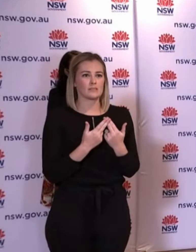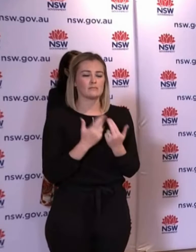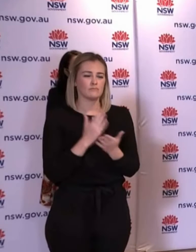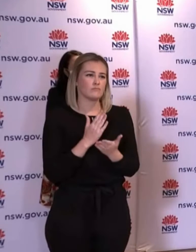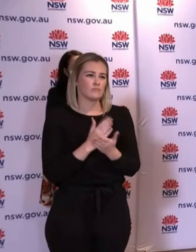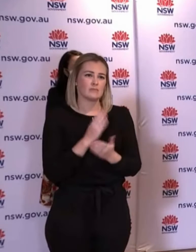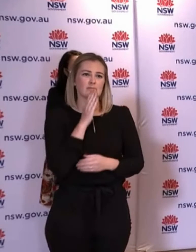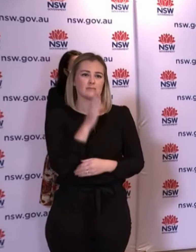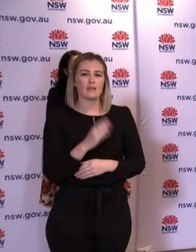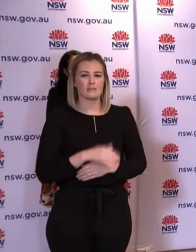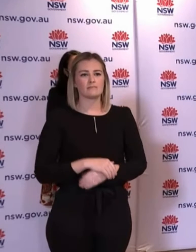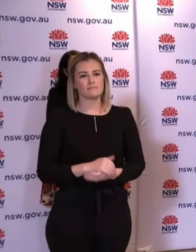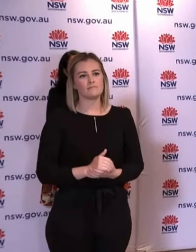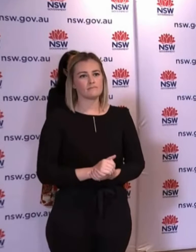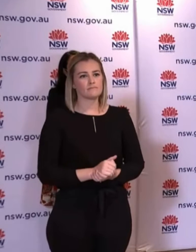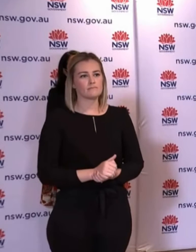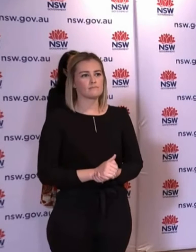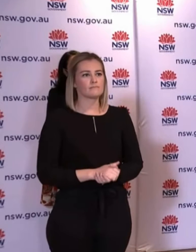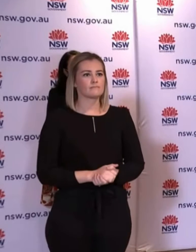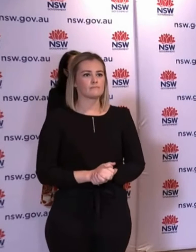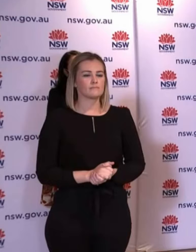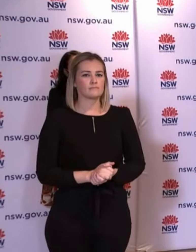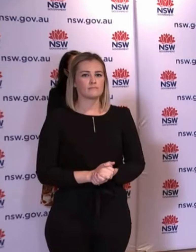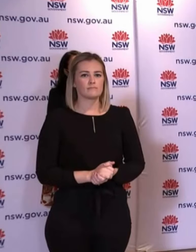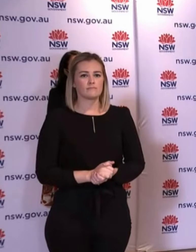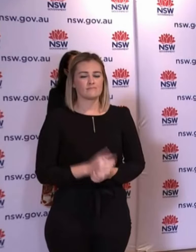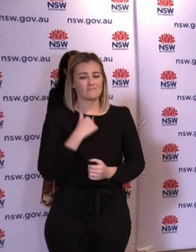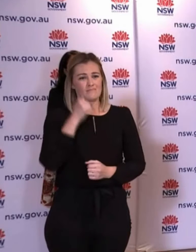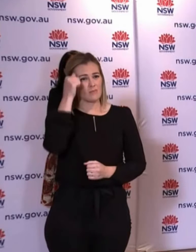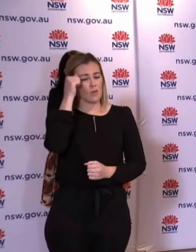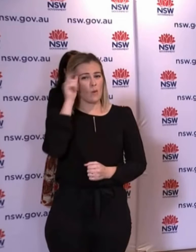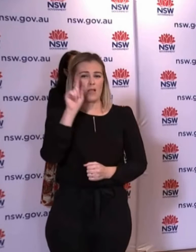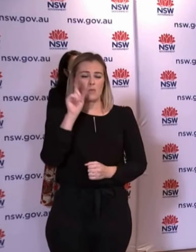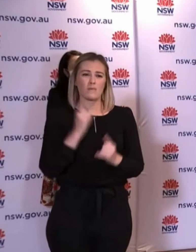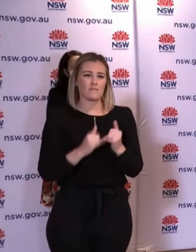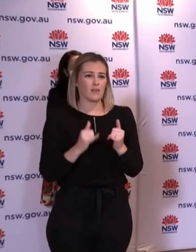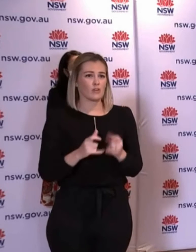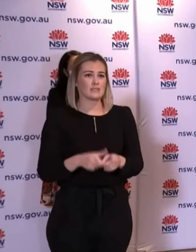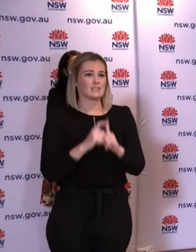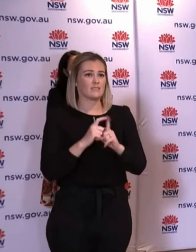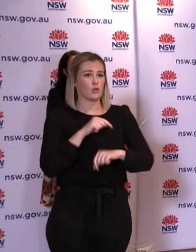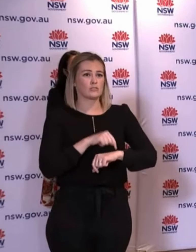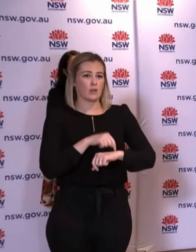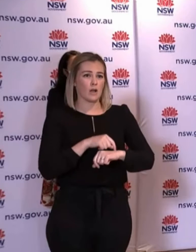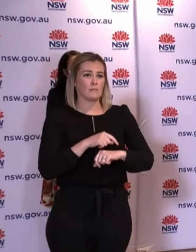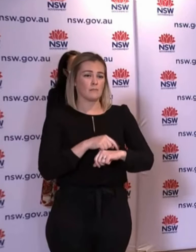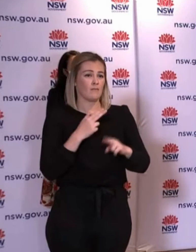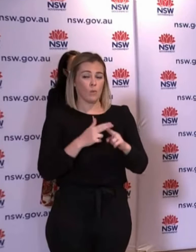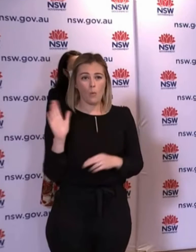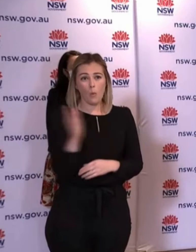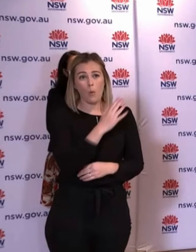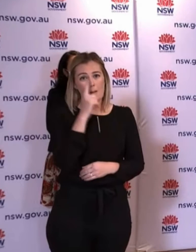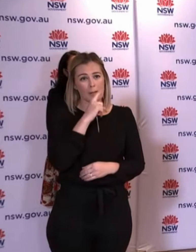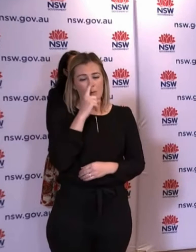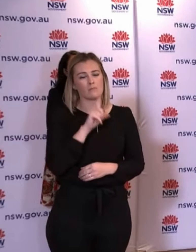to them. It's a very, very difficult time for them and for the broader community, but particularly